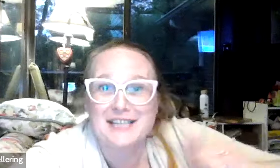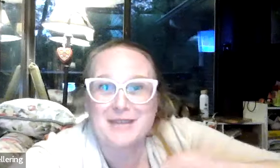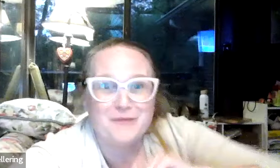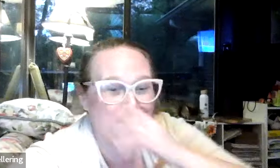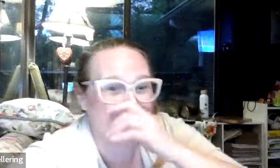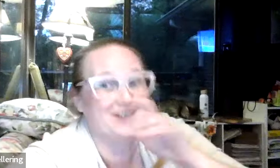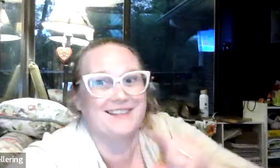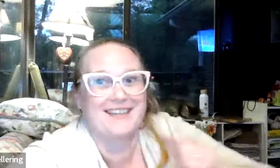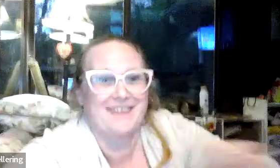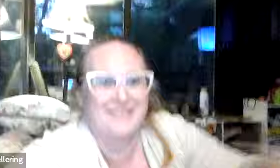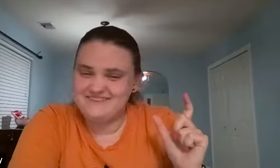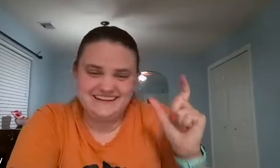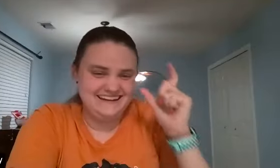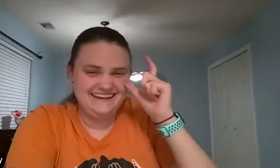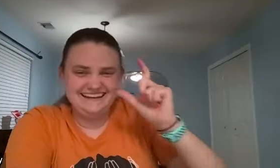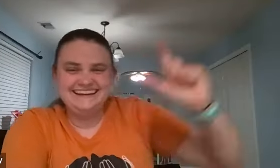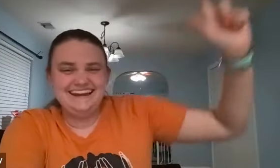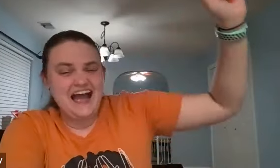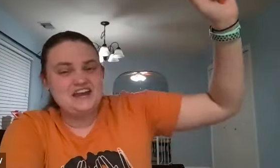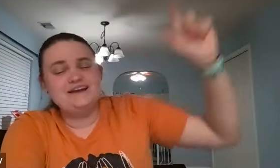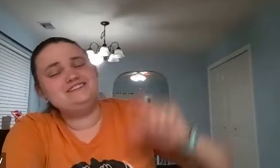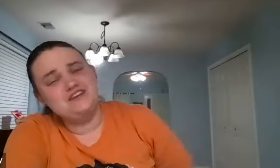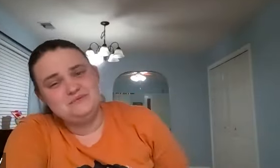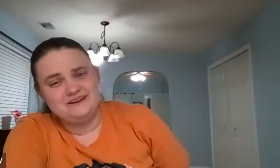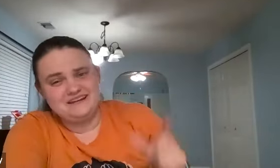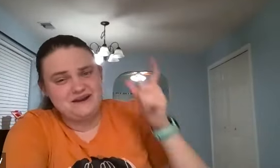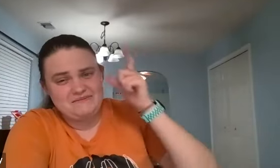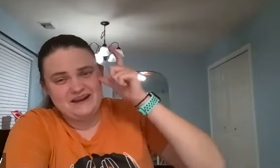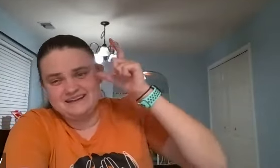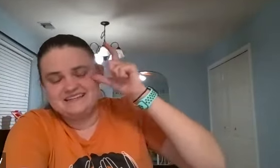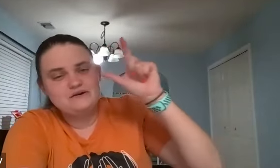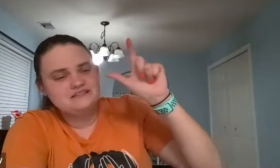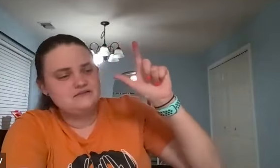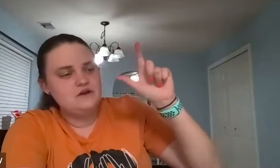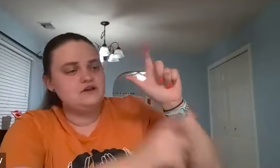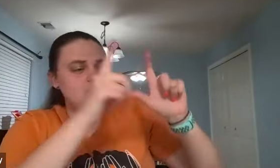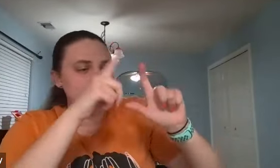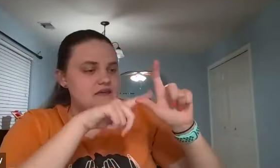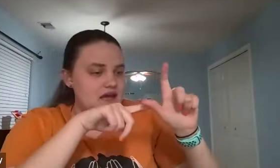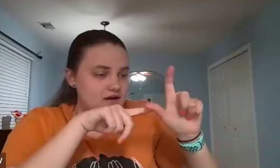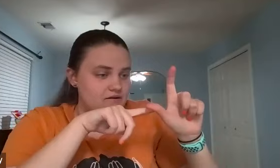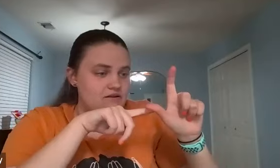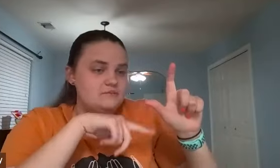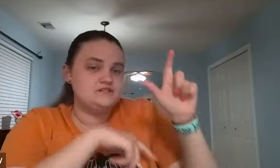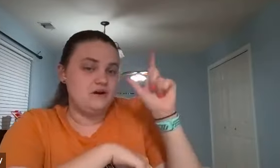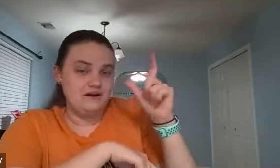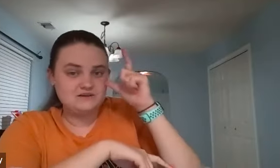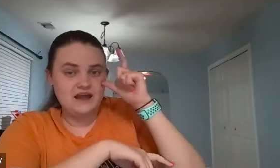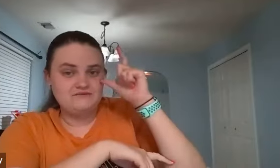sign before. I really like You that one. haven't. I know, it's so pretty in my mind because I always think of, you got the L, but you also have